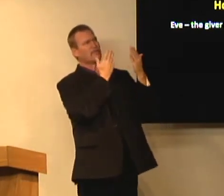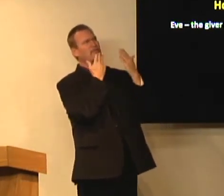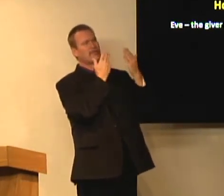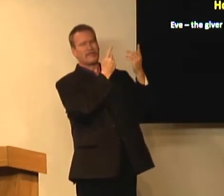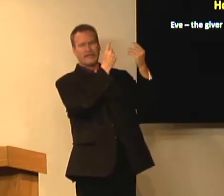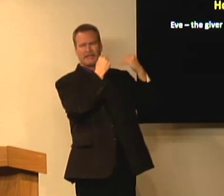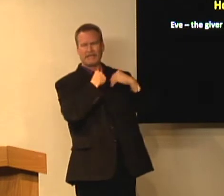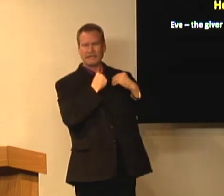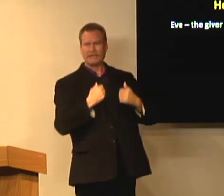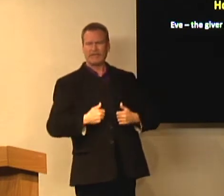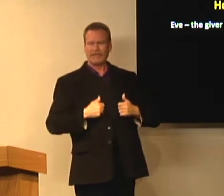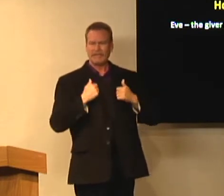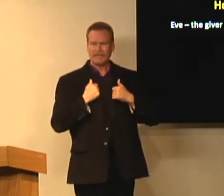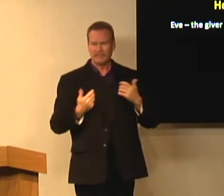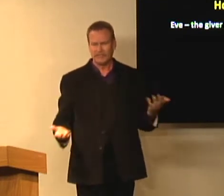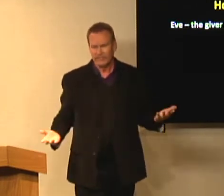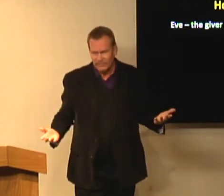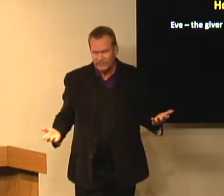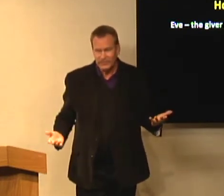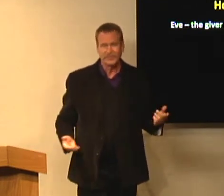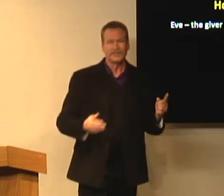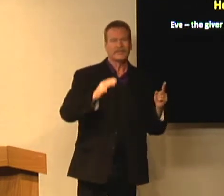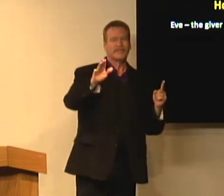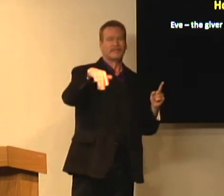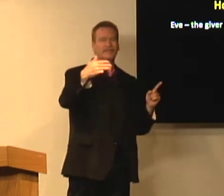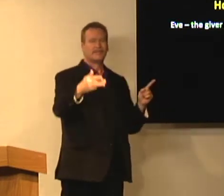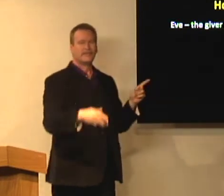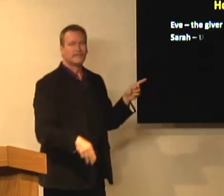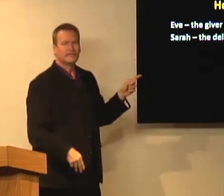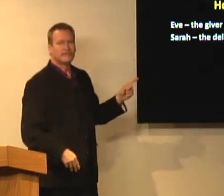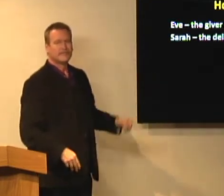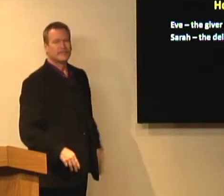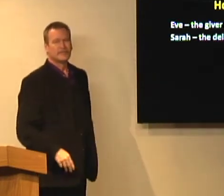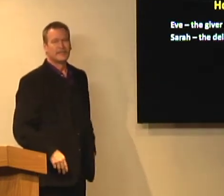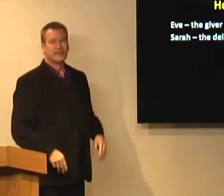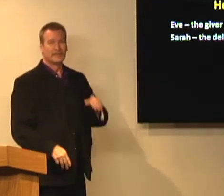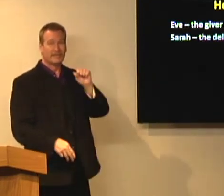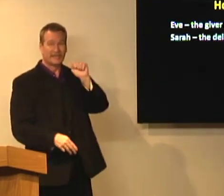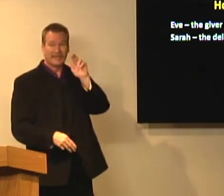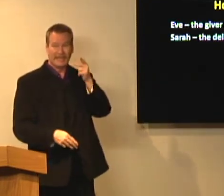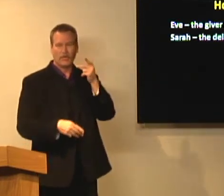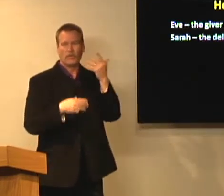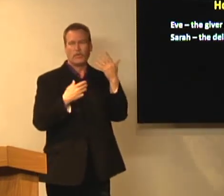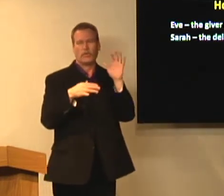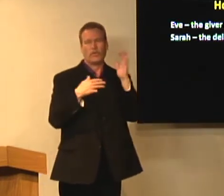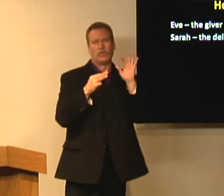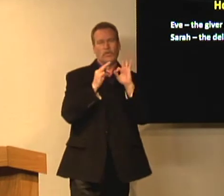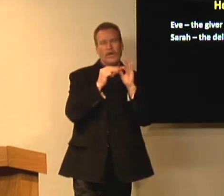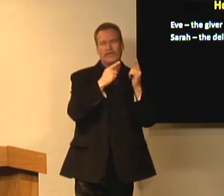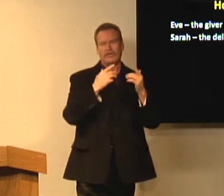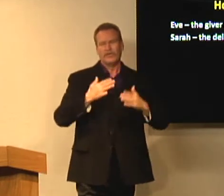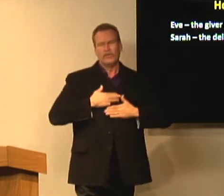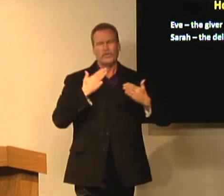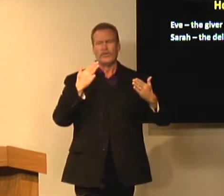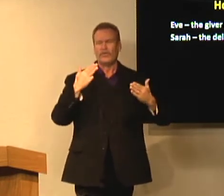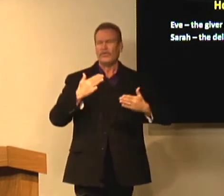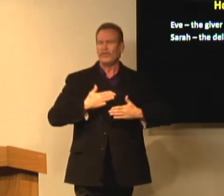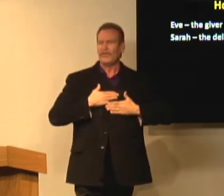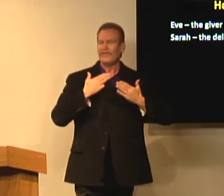whether their children are deaf or hearing or whatever disabilities they have, they thank God for the gift of life. And then we know